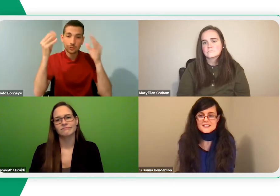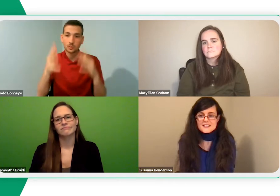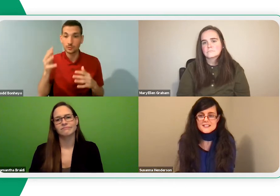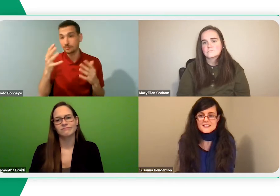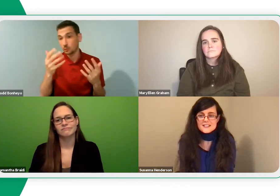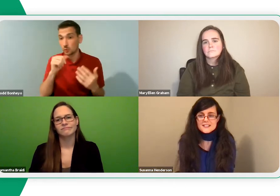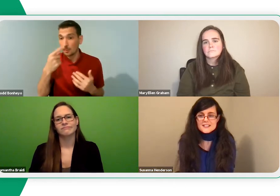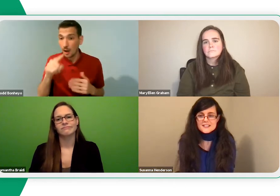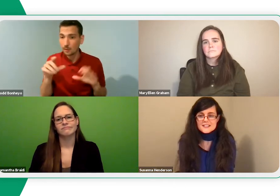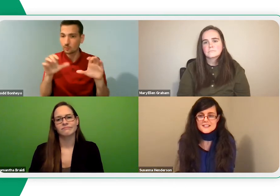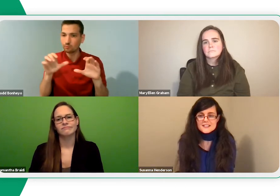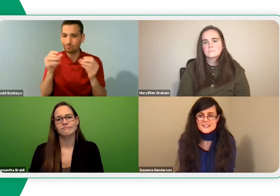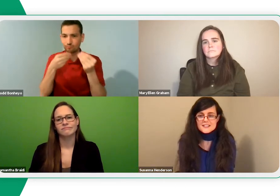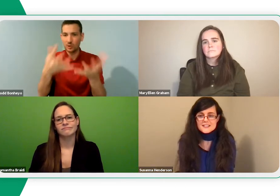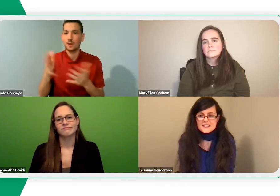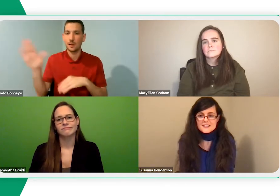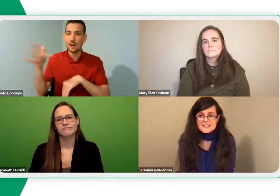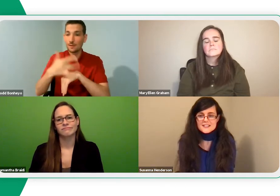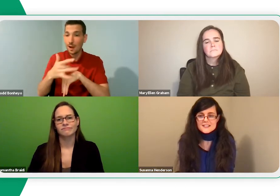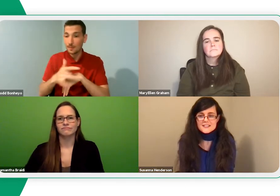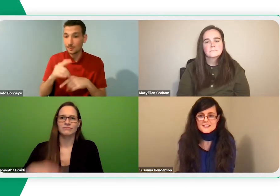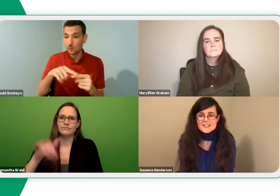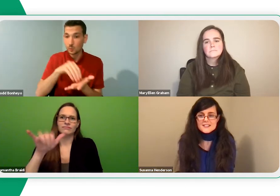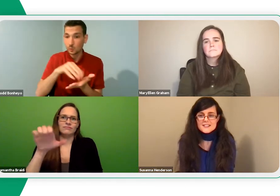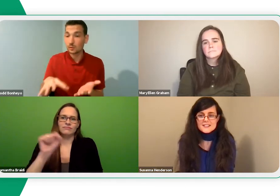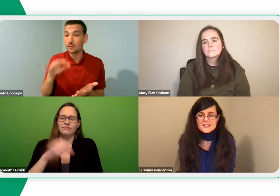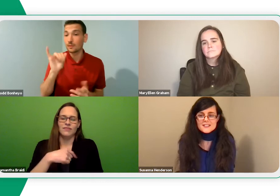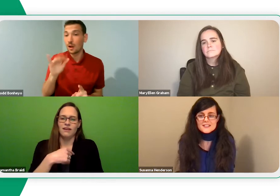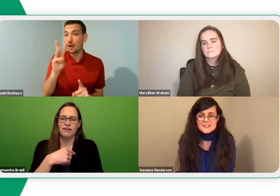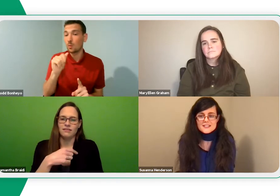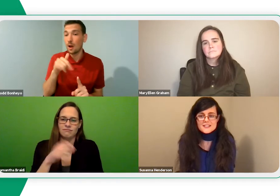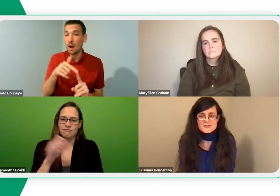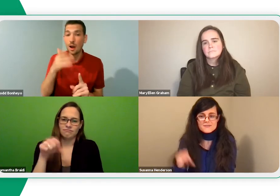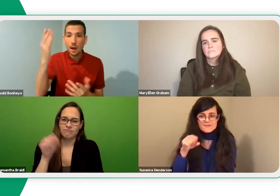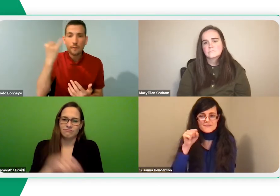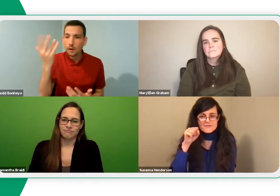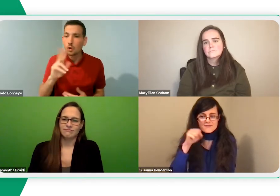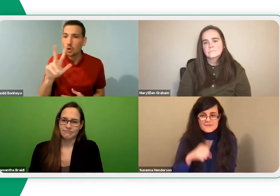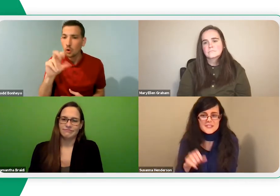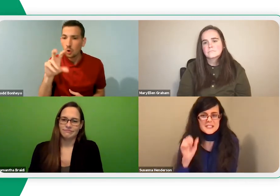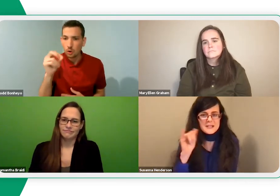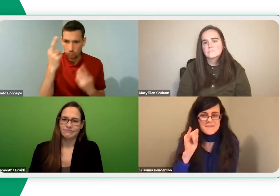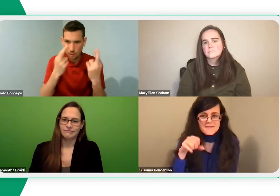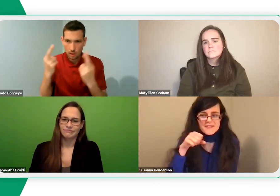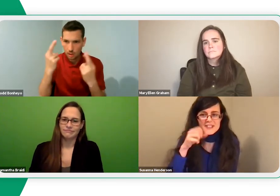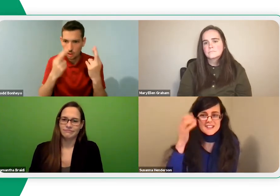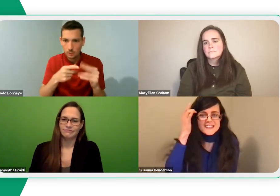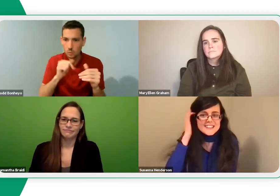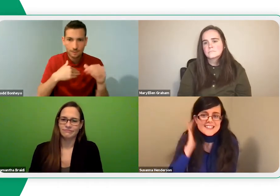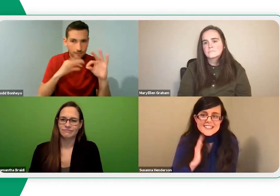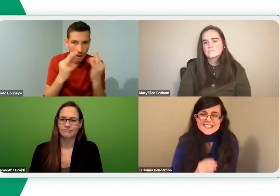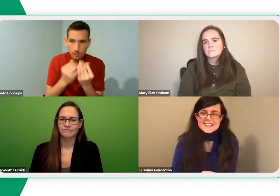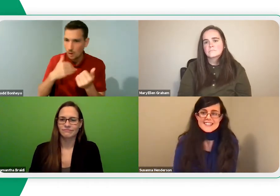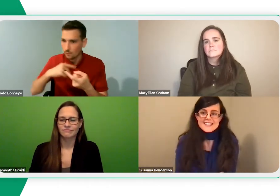free to contact me. And so therefore, I hope that the students will, and they, and I provide my availability to them.